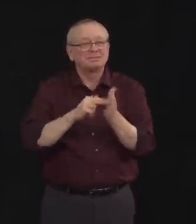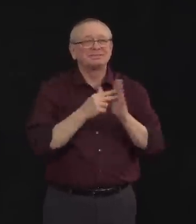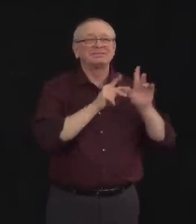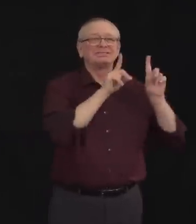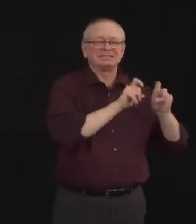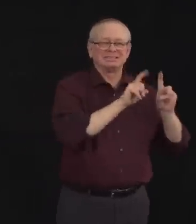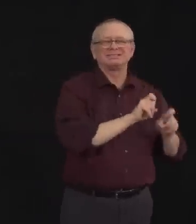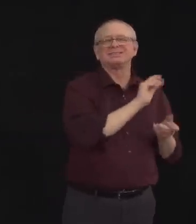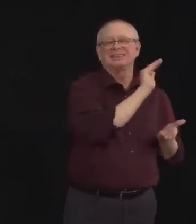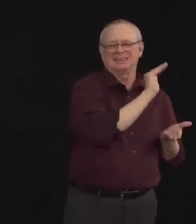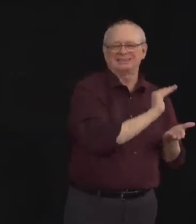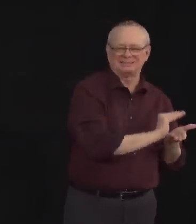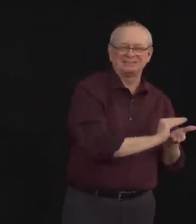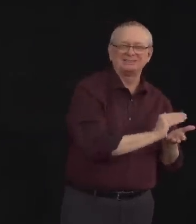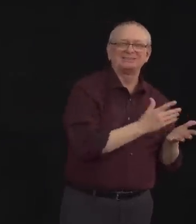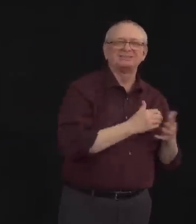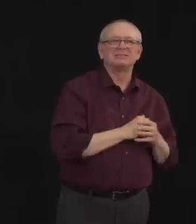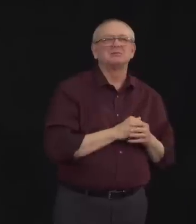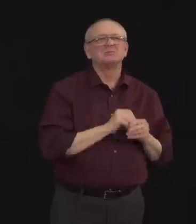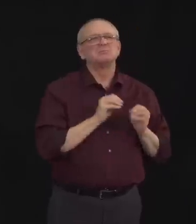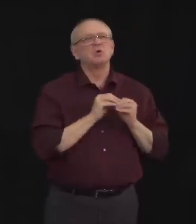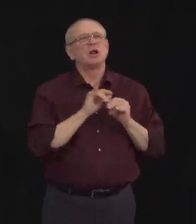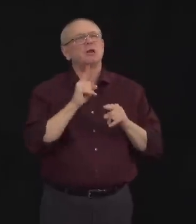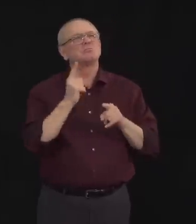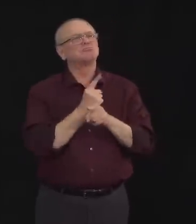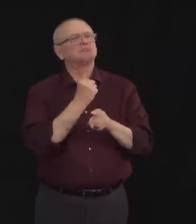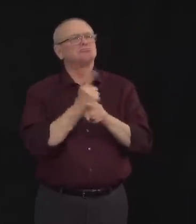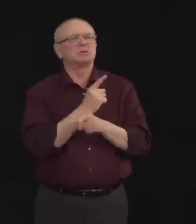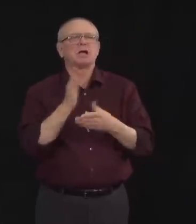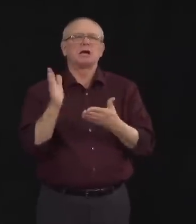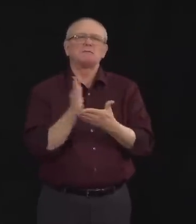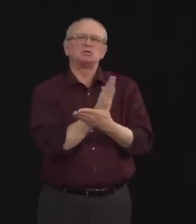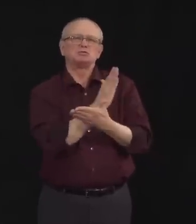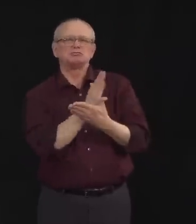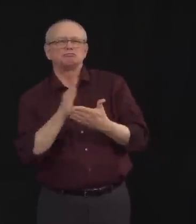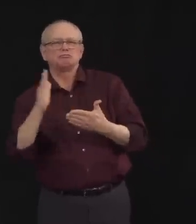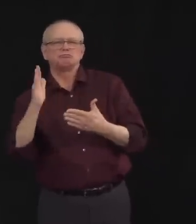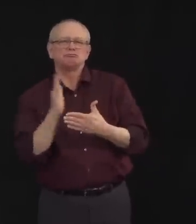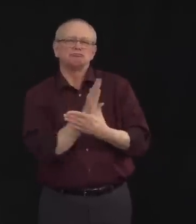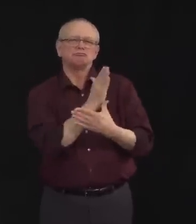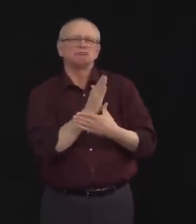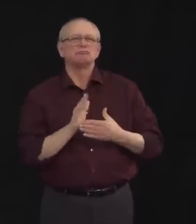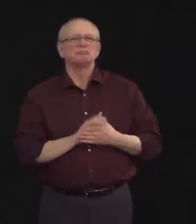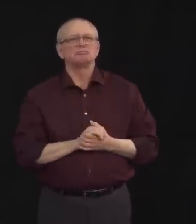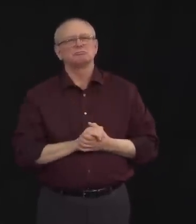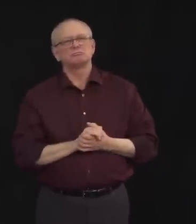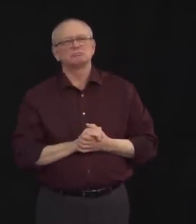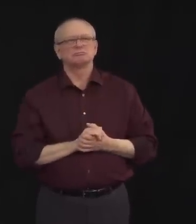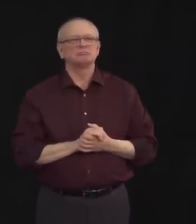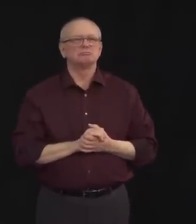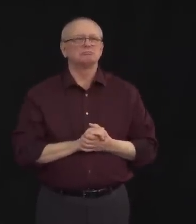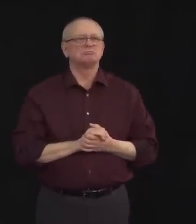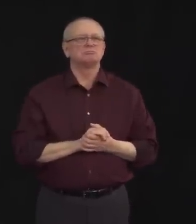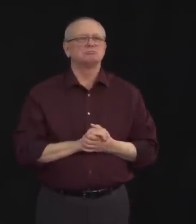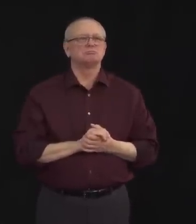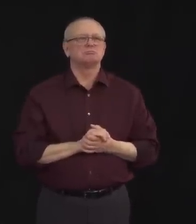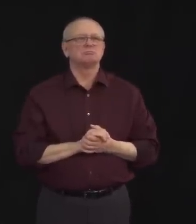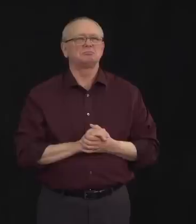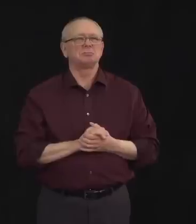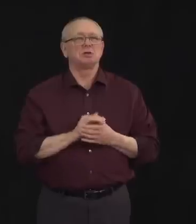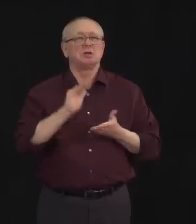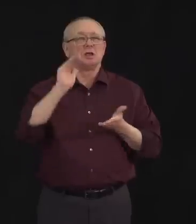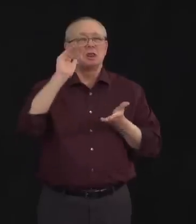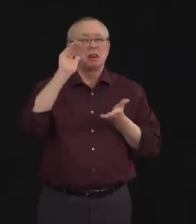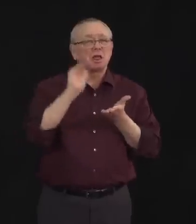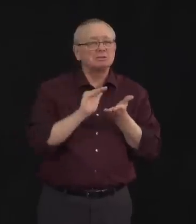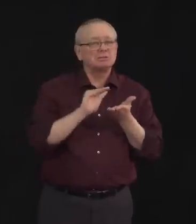testing that has come back within the last 24 hours. So I think that it's obviously a good thing when we have fewer cases, but part of the